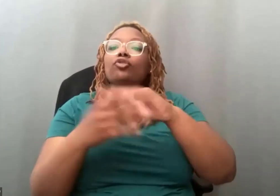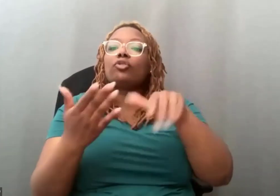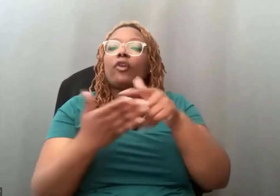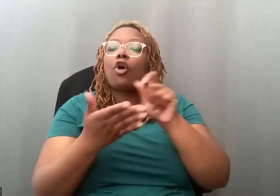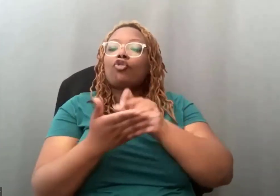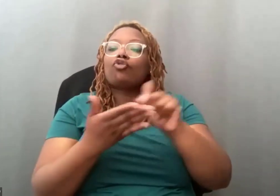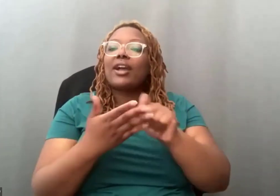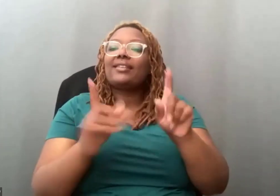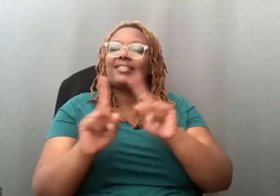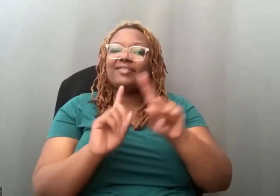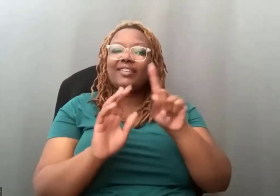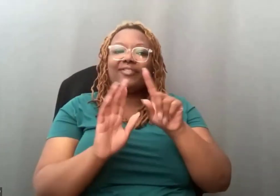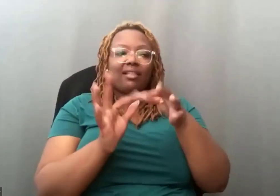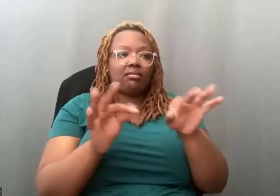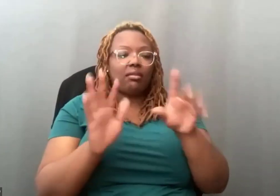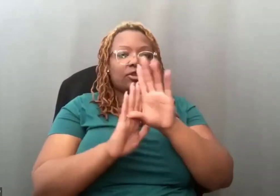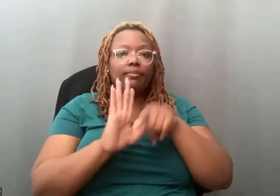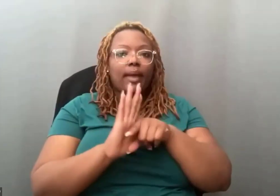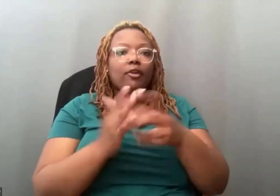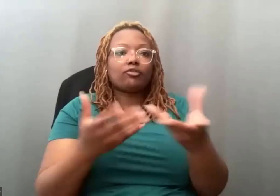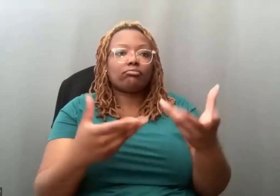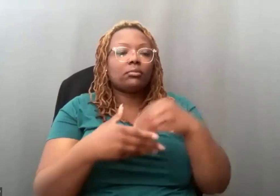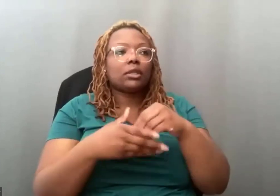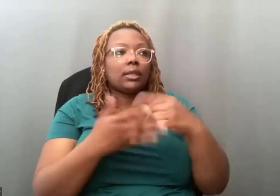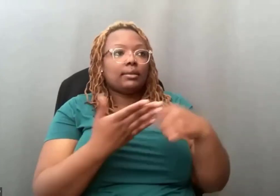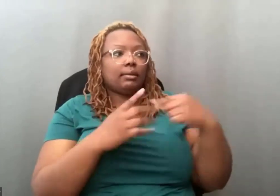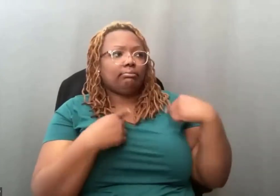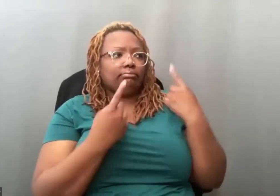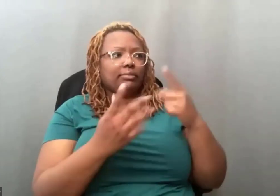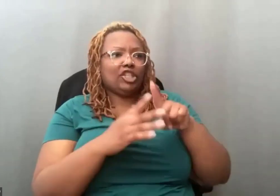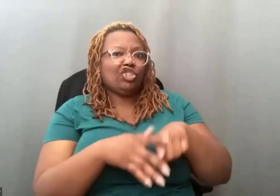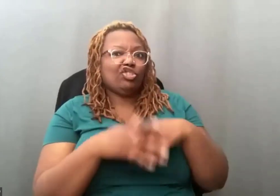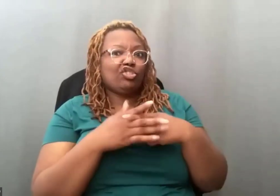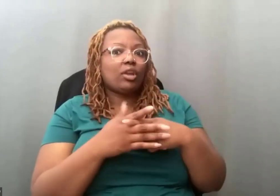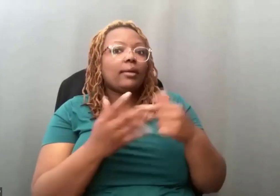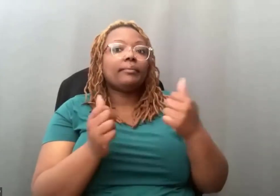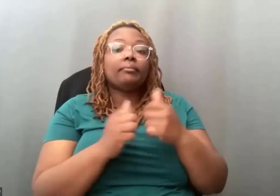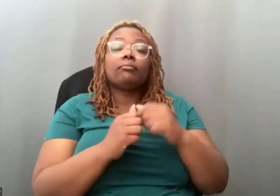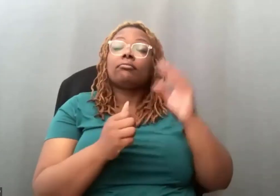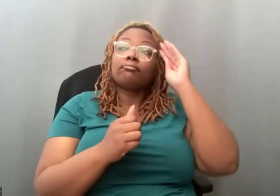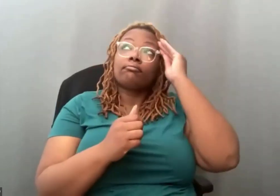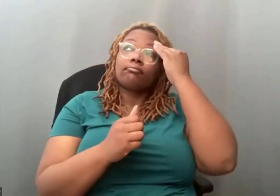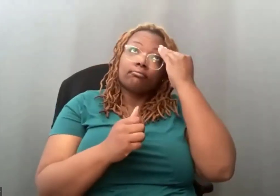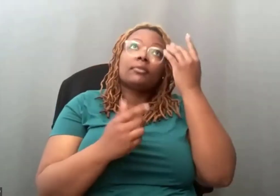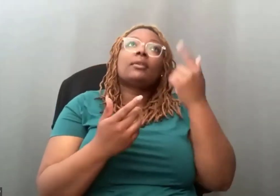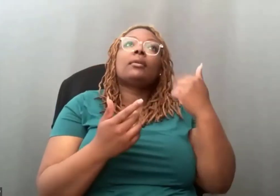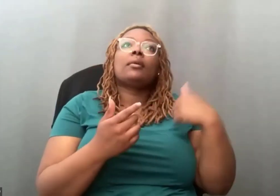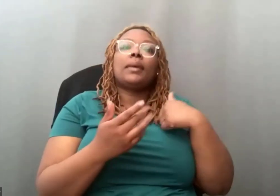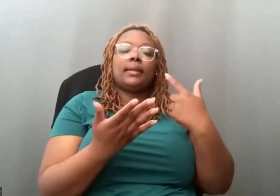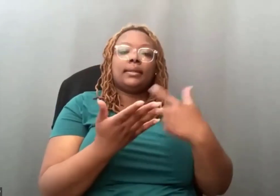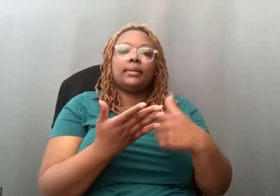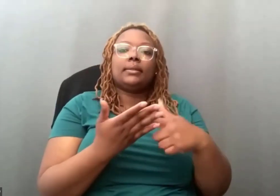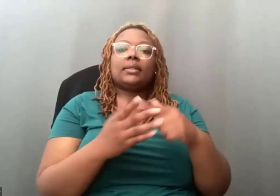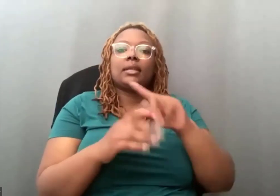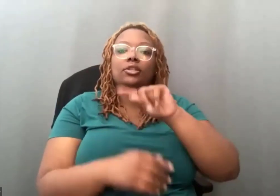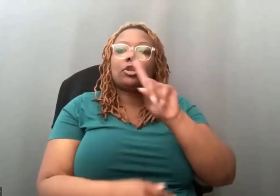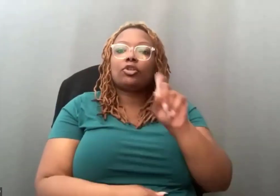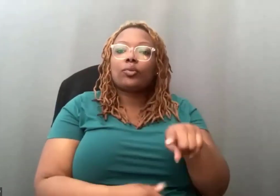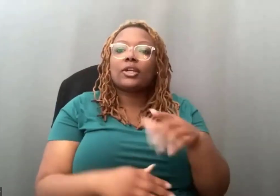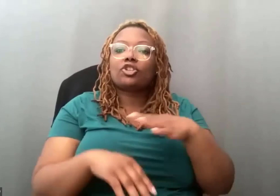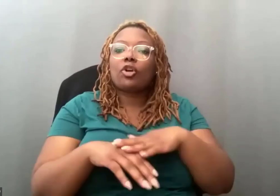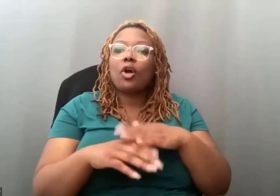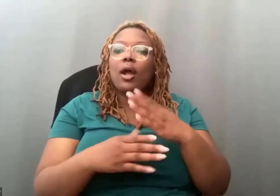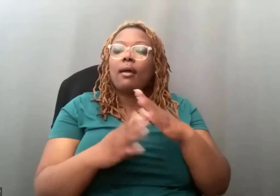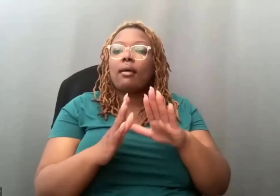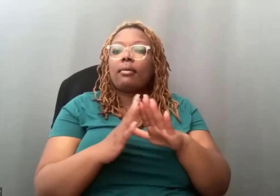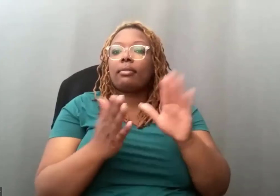language backgrounds has been included in this discussion since the beginning. With this in mind, let's take some time to discuss the questions on the